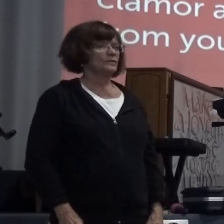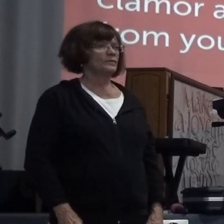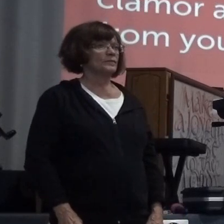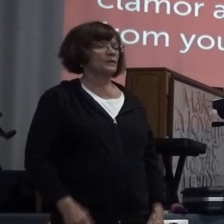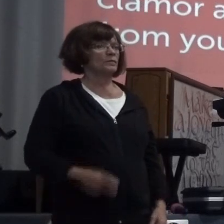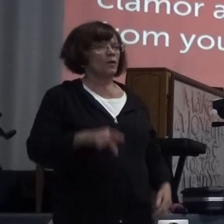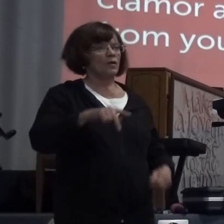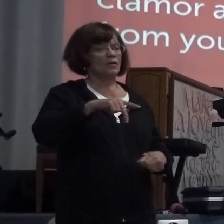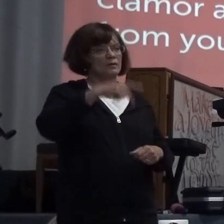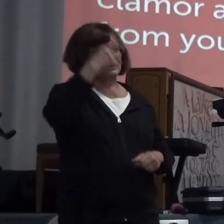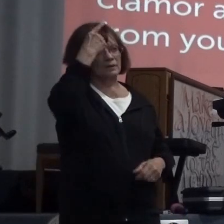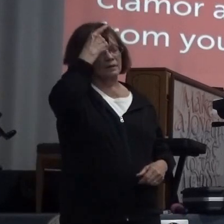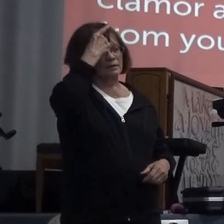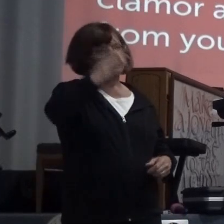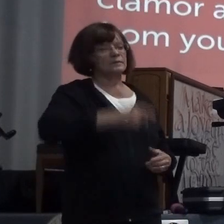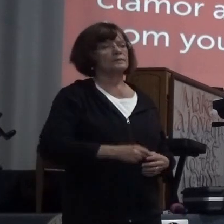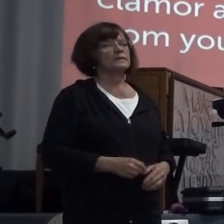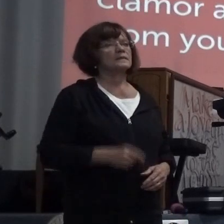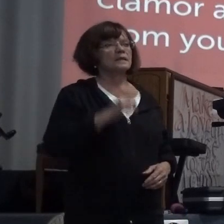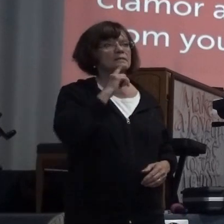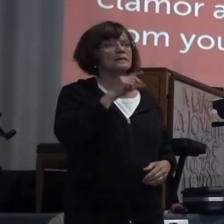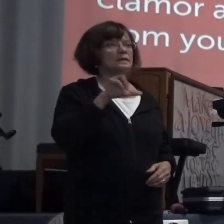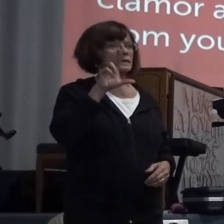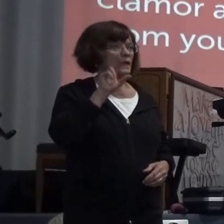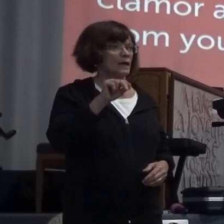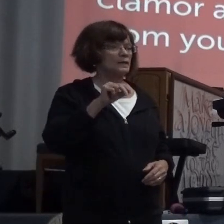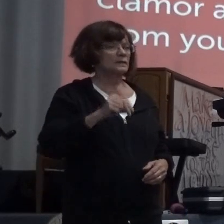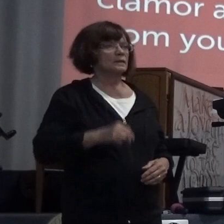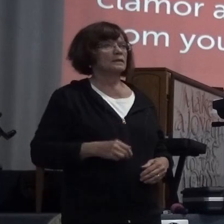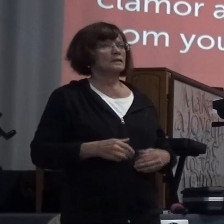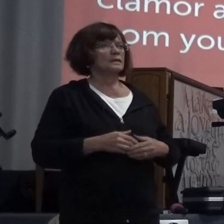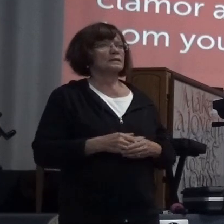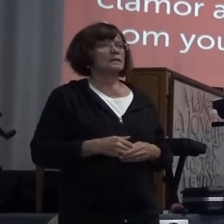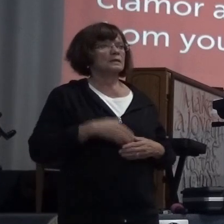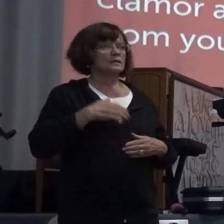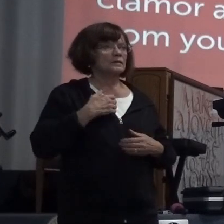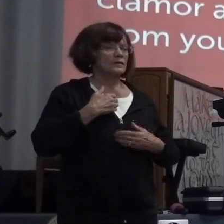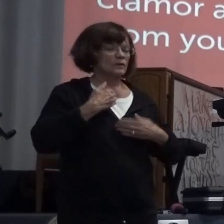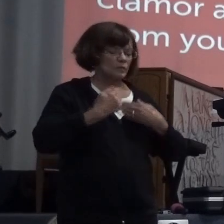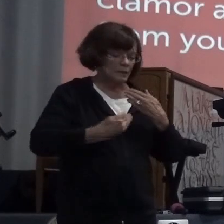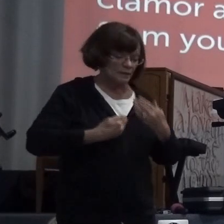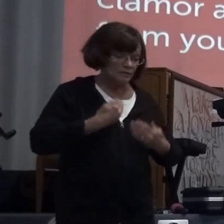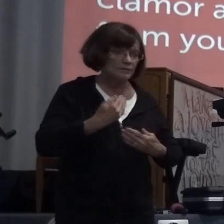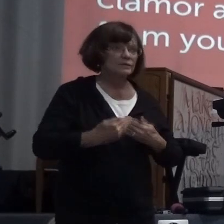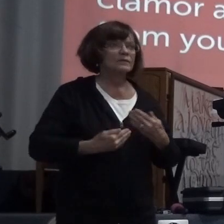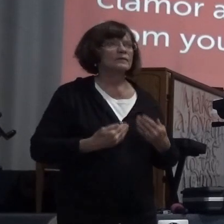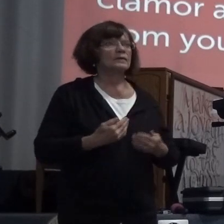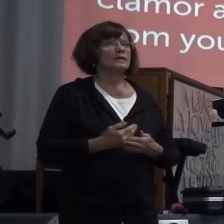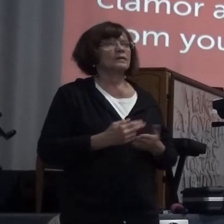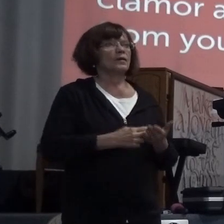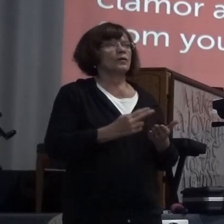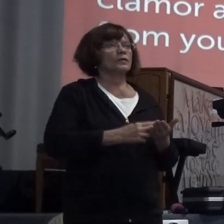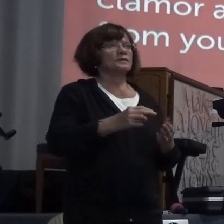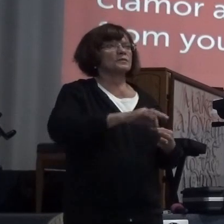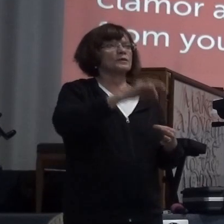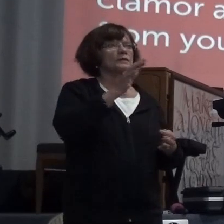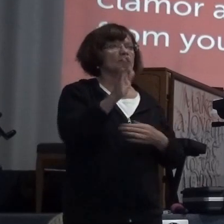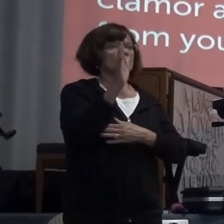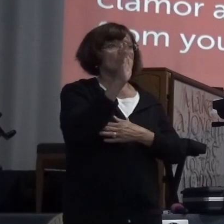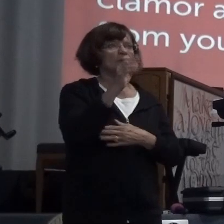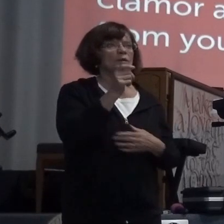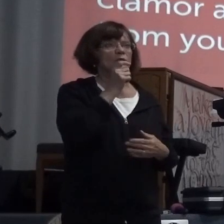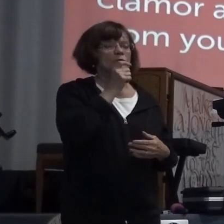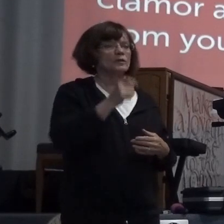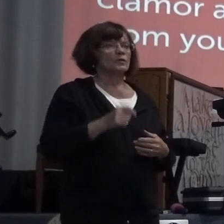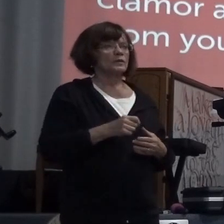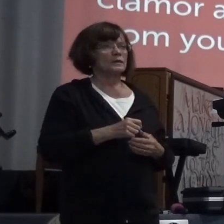And Paul says to the church of Ephesus, he says, do not grieve the Holy Spirit of God, by whom you were sealed for the day of redemption. Let